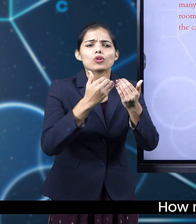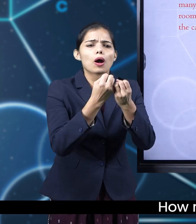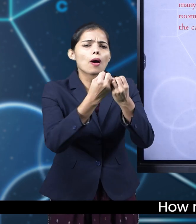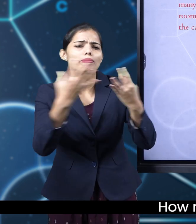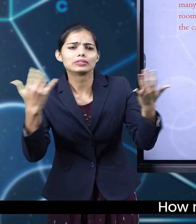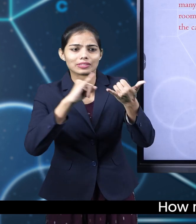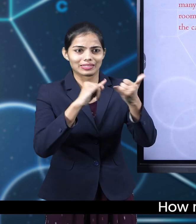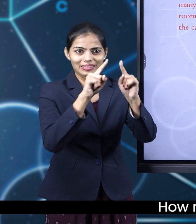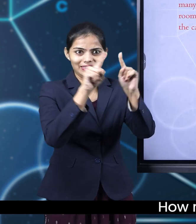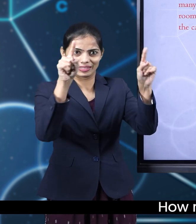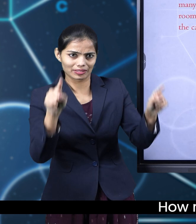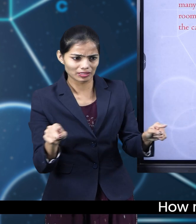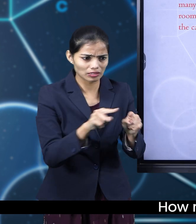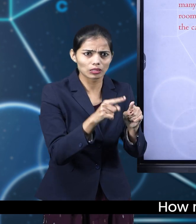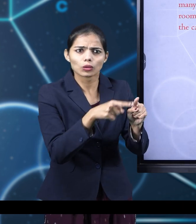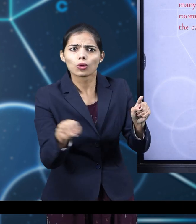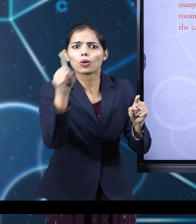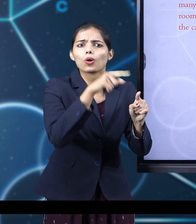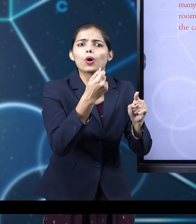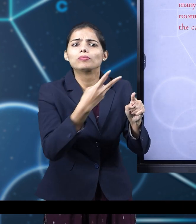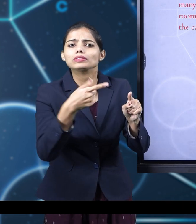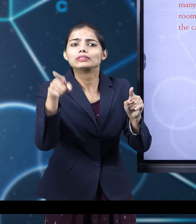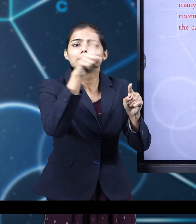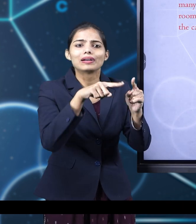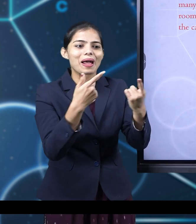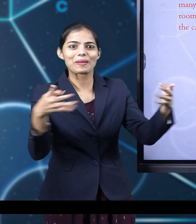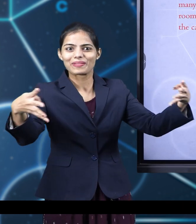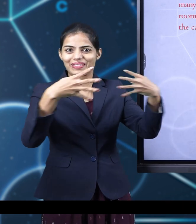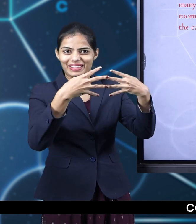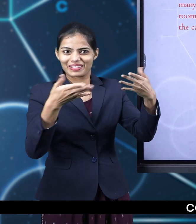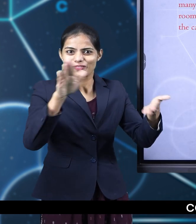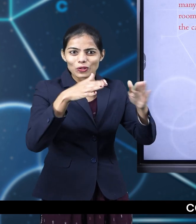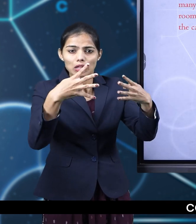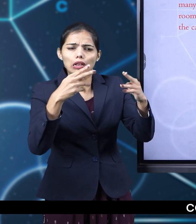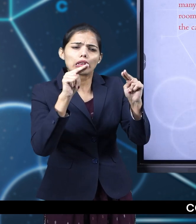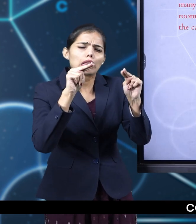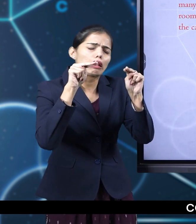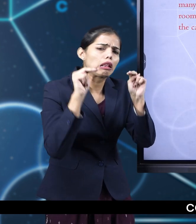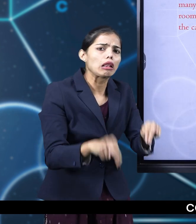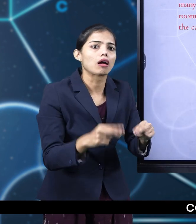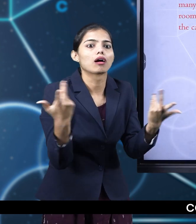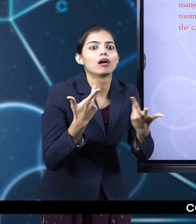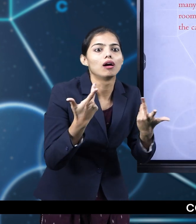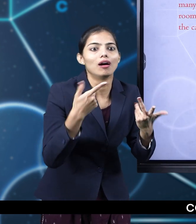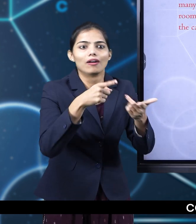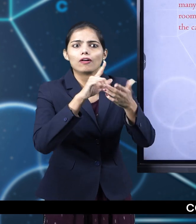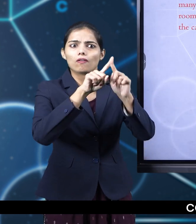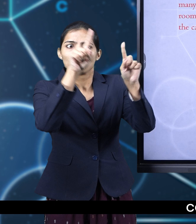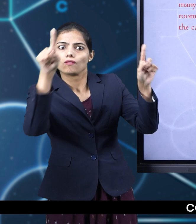many square meters of carpet is required to completely cover the floor of the room?